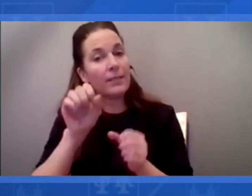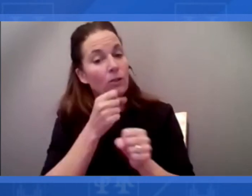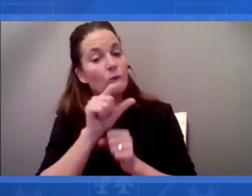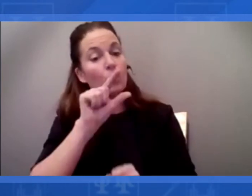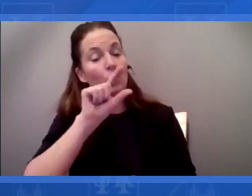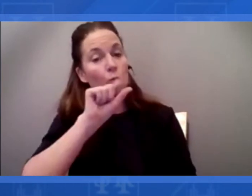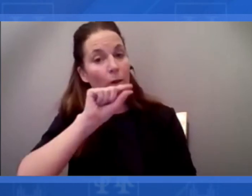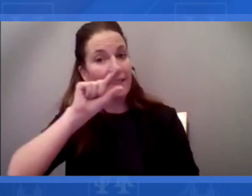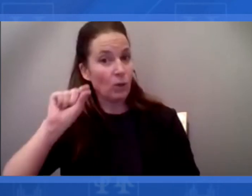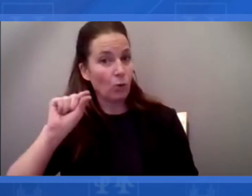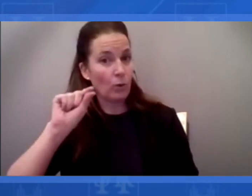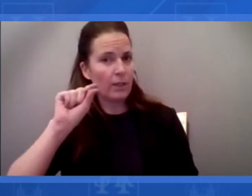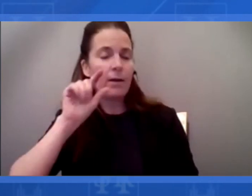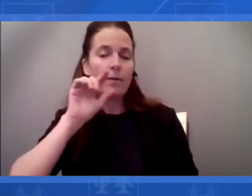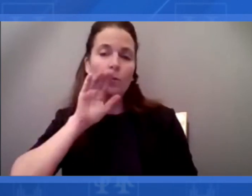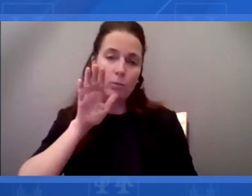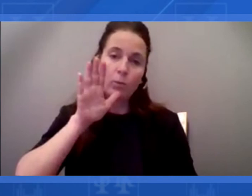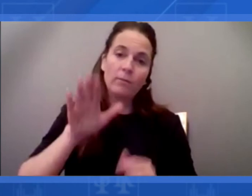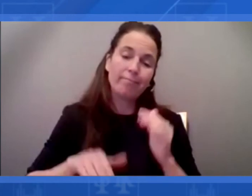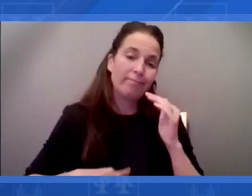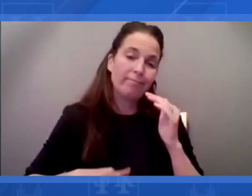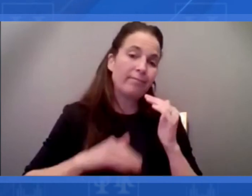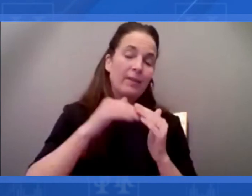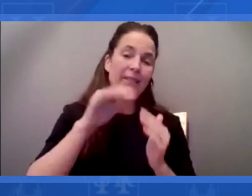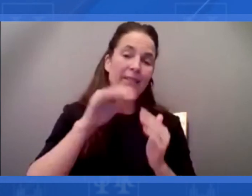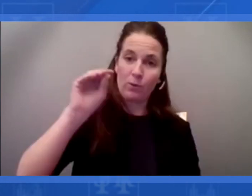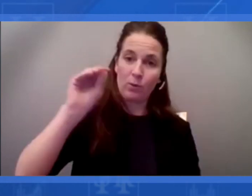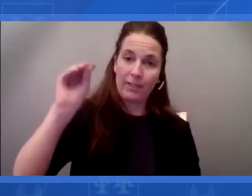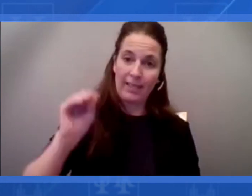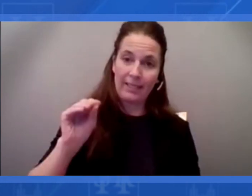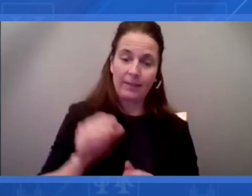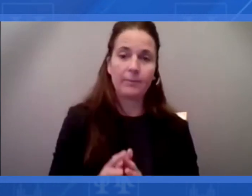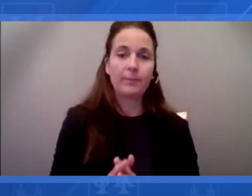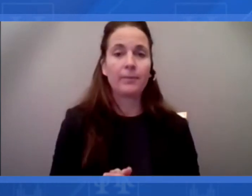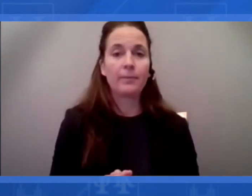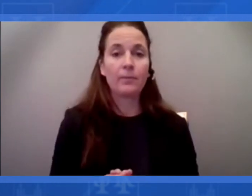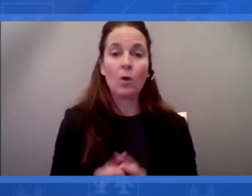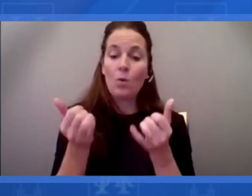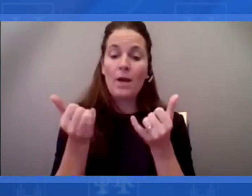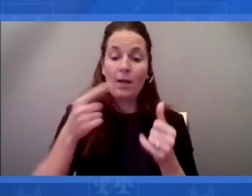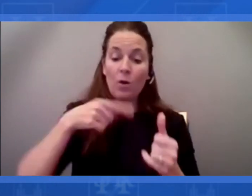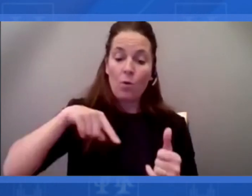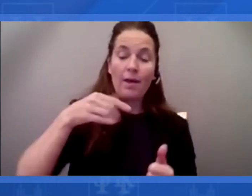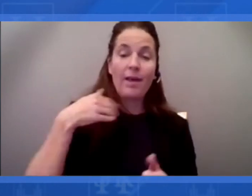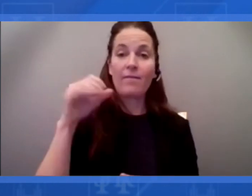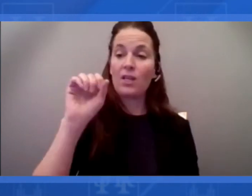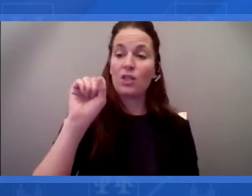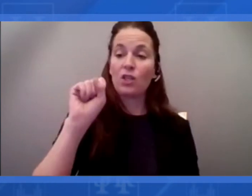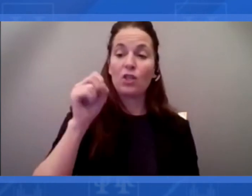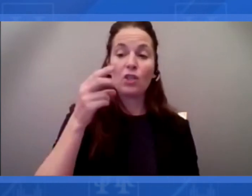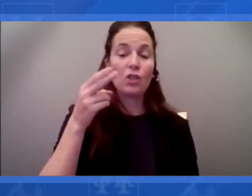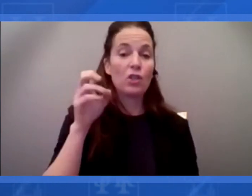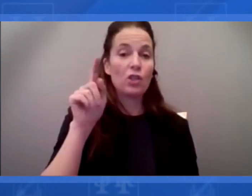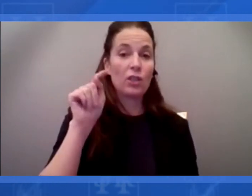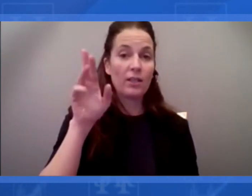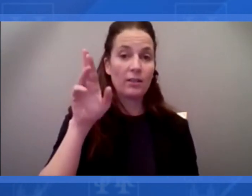HSR has 719 accessible bus shelters in our network, up